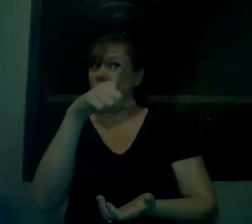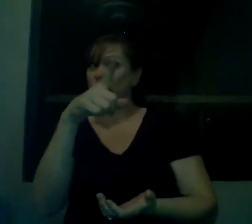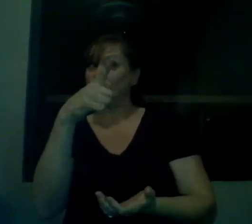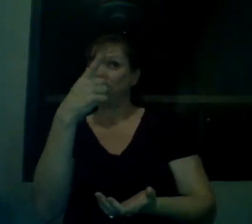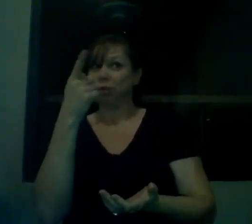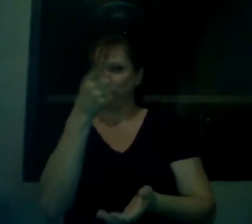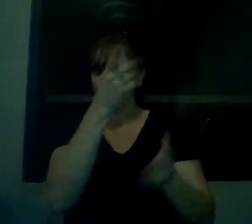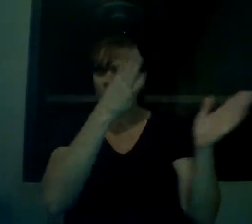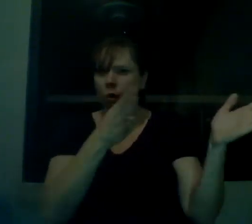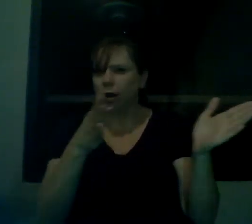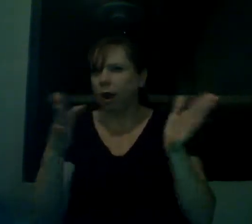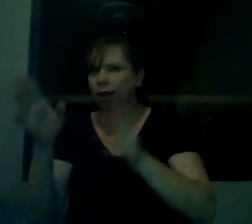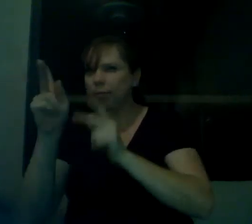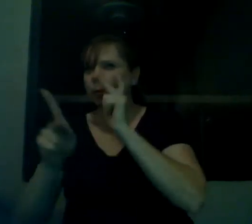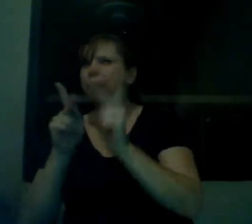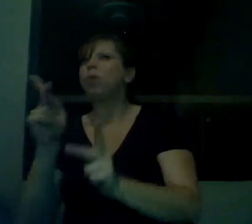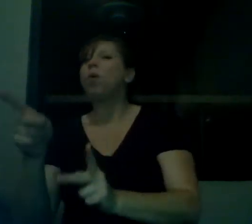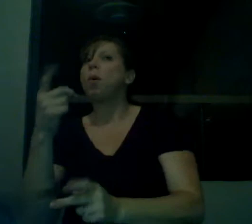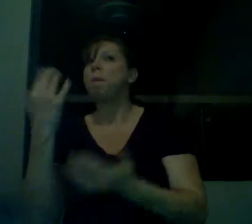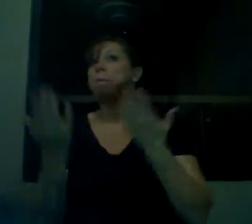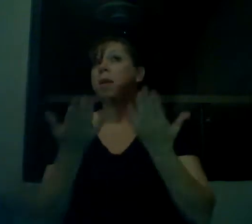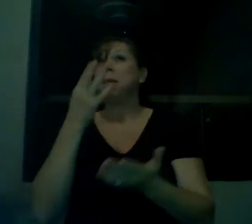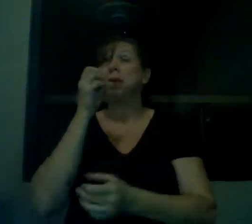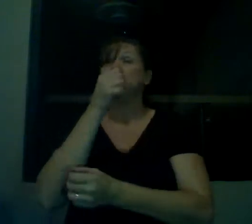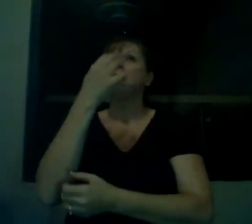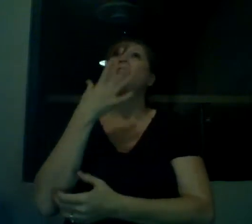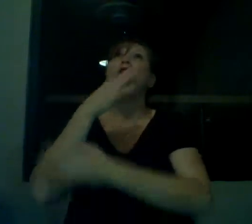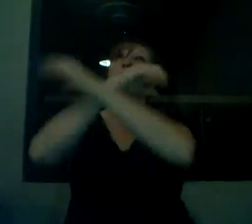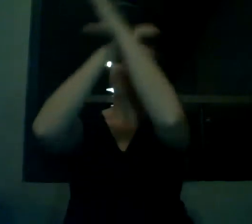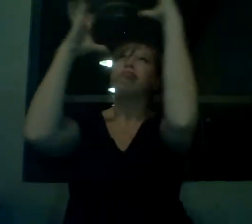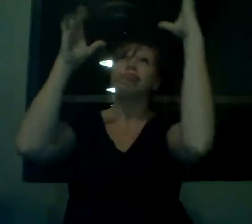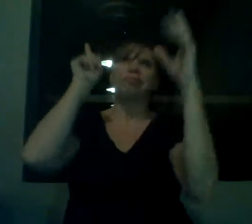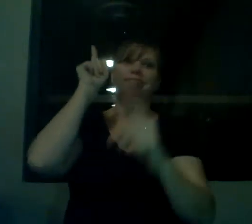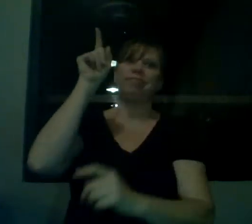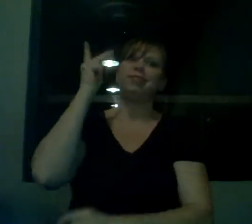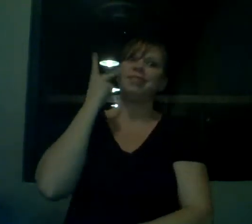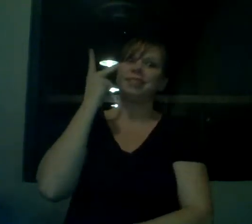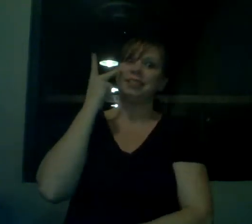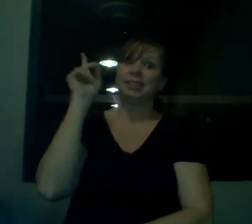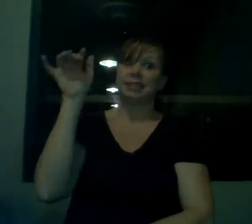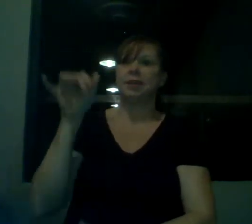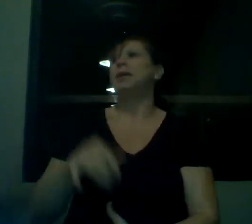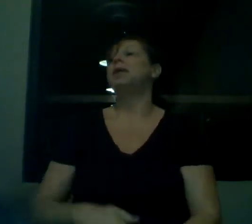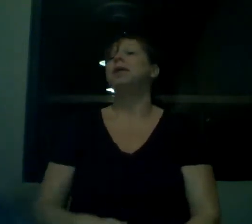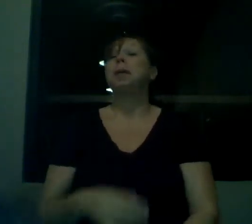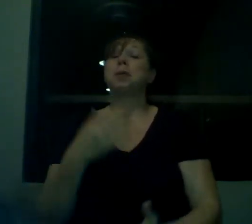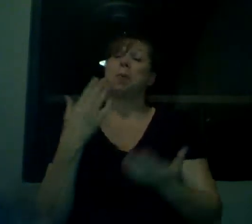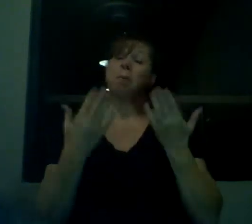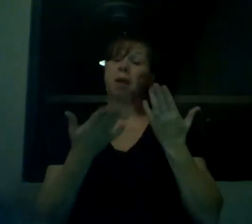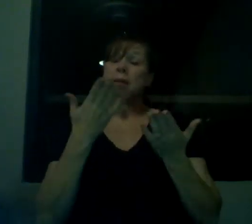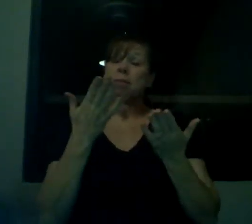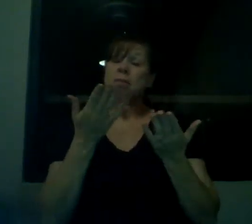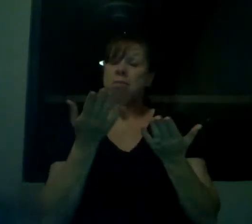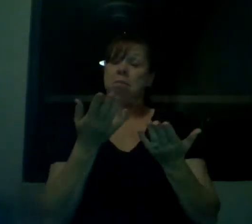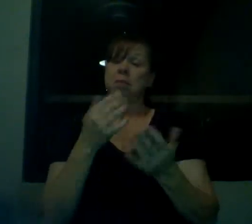individuals. So color coordination actually might work really well for you. So if you're there with